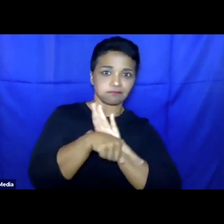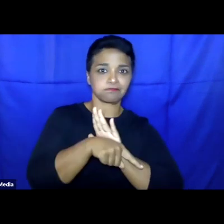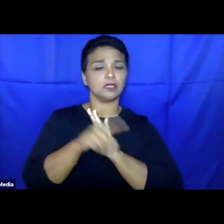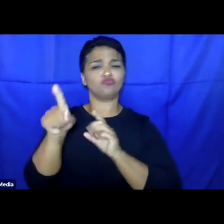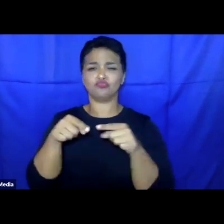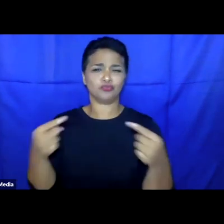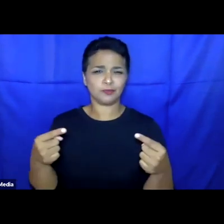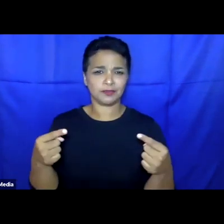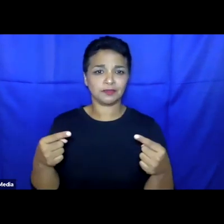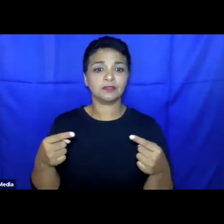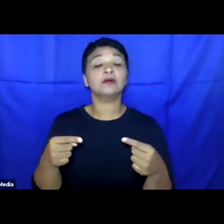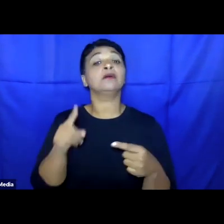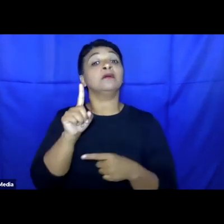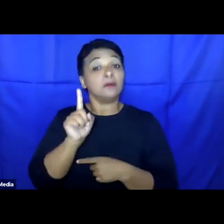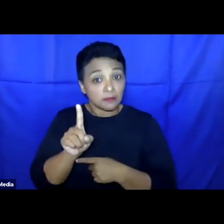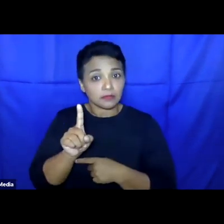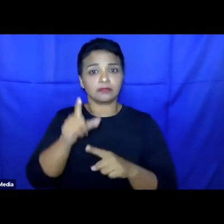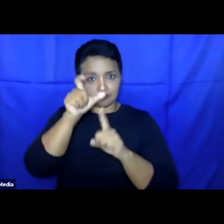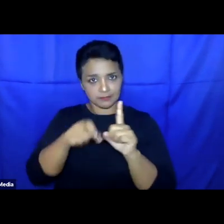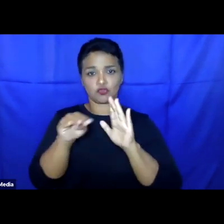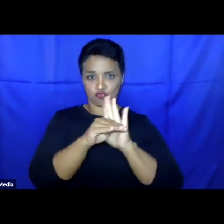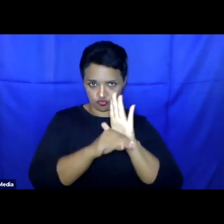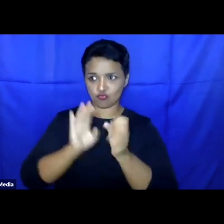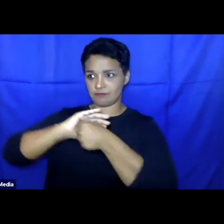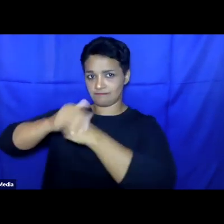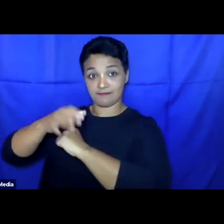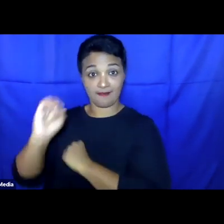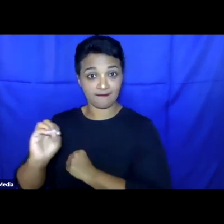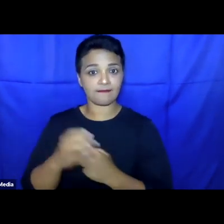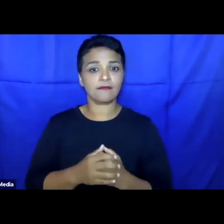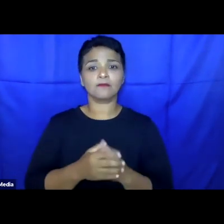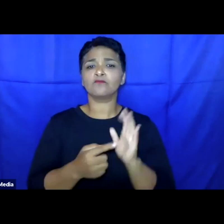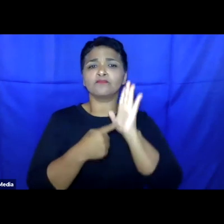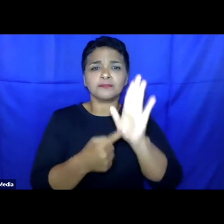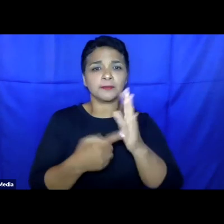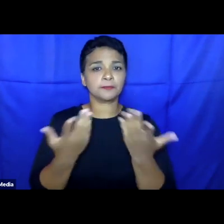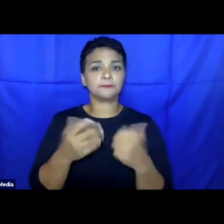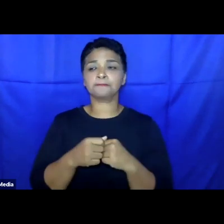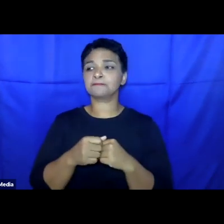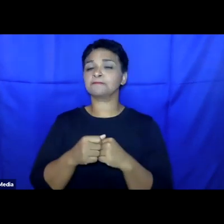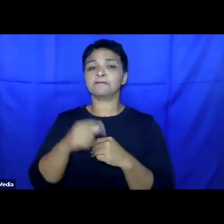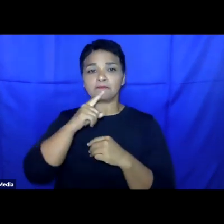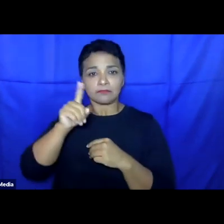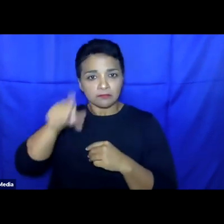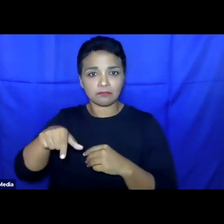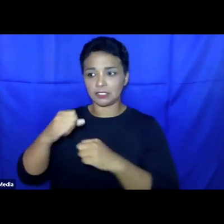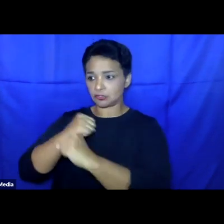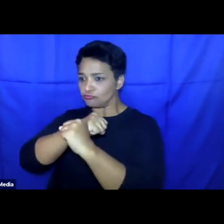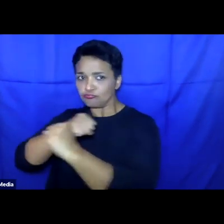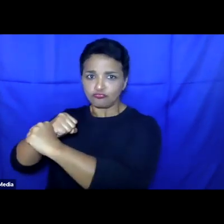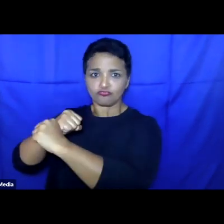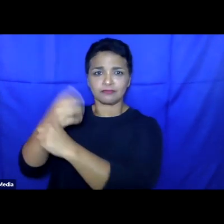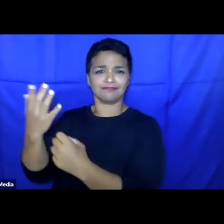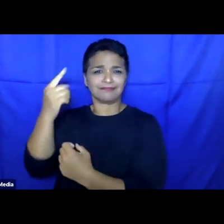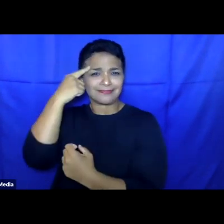which indirectly protect from displacement. For example, prohibiting destruction of objects indispensable to survival. Think of